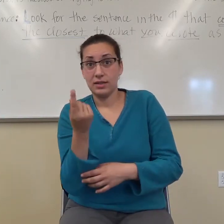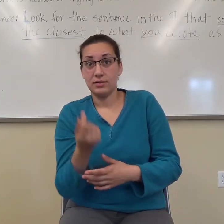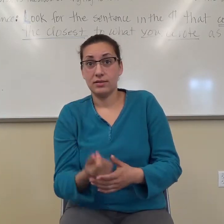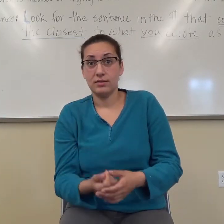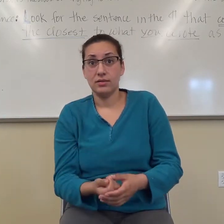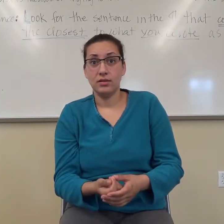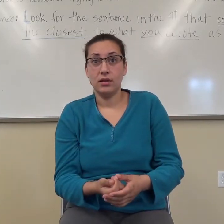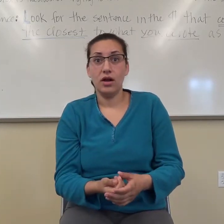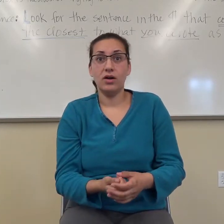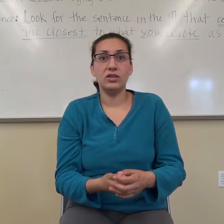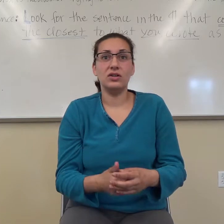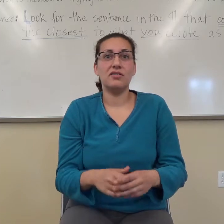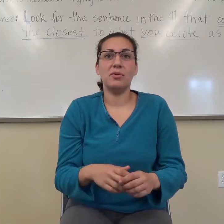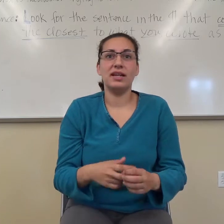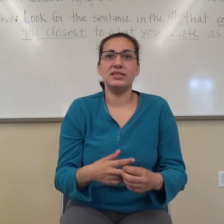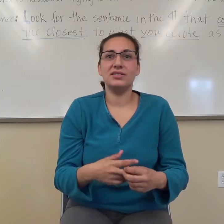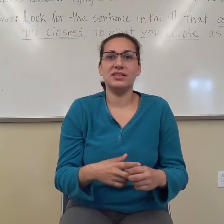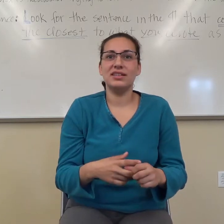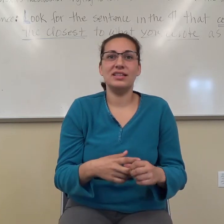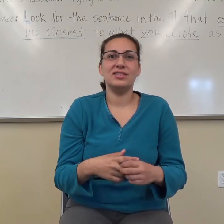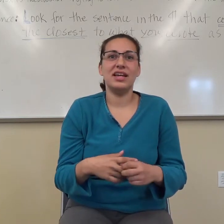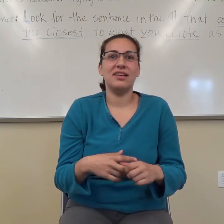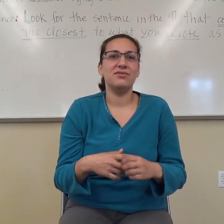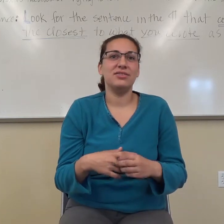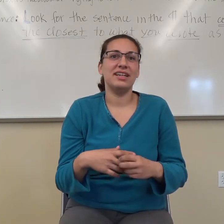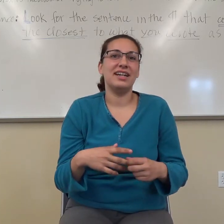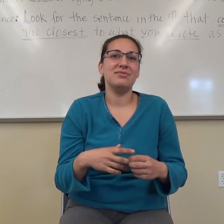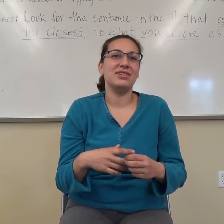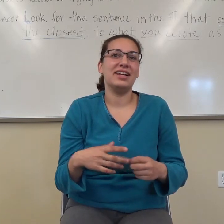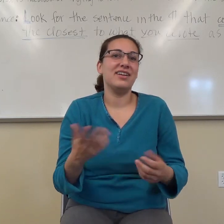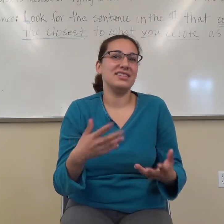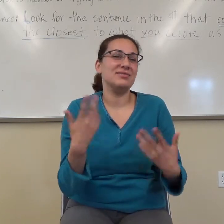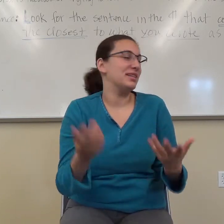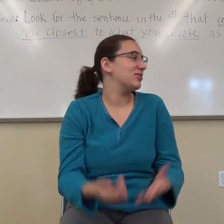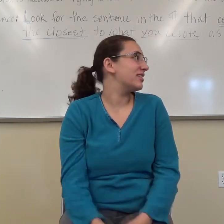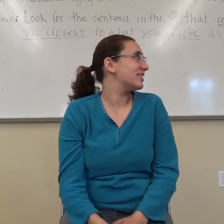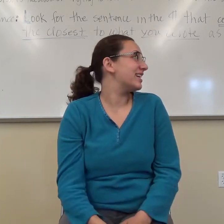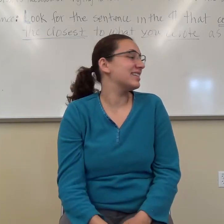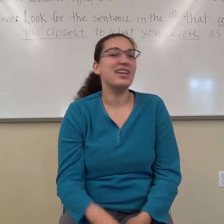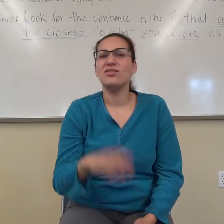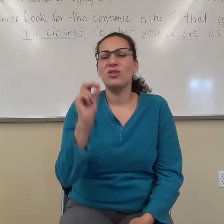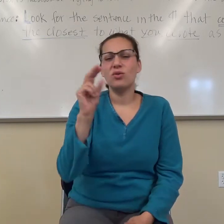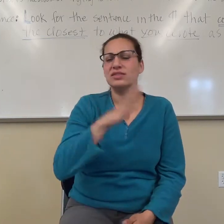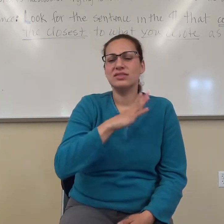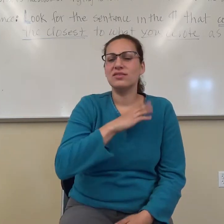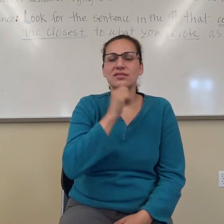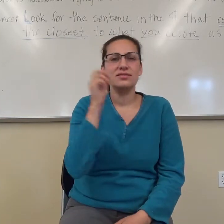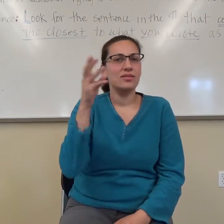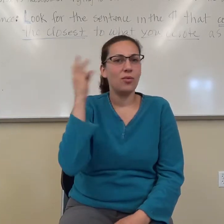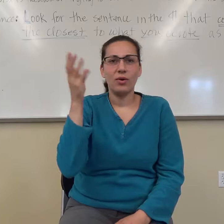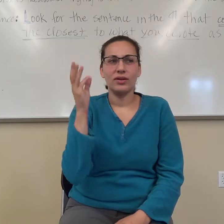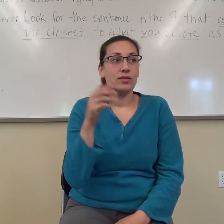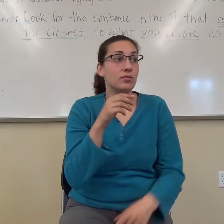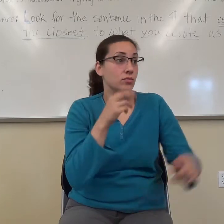What, can you Oh, guess no, what never mind. heresy It's means? okay. Forget it. I'm sorry. I lost my No, trail that's of thought. fine. Rosario, did